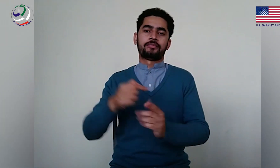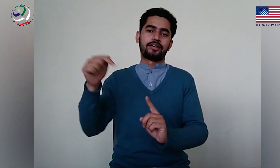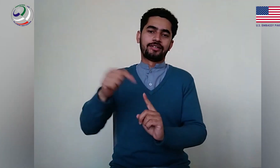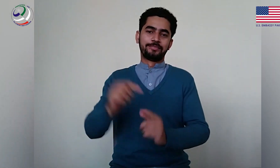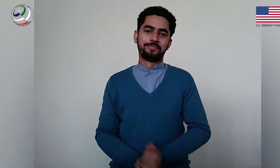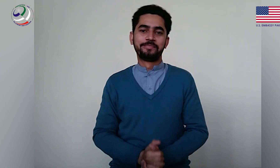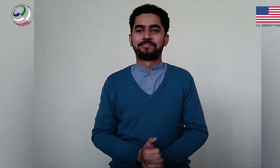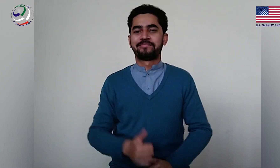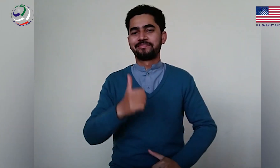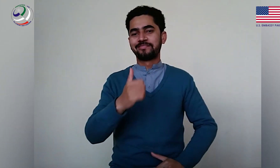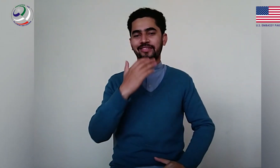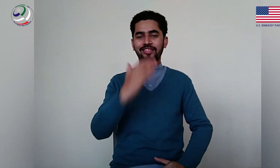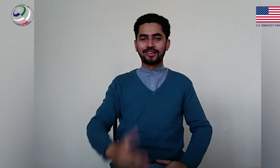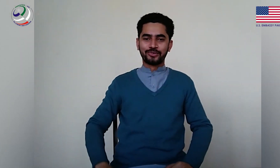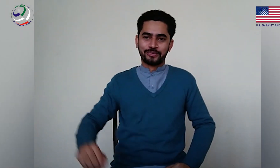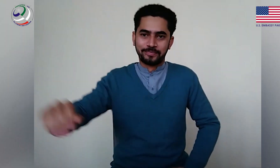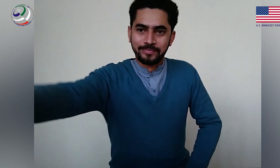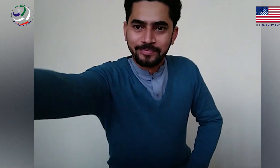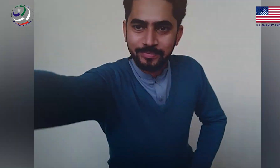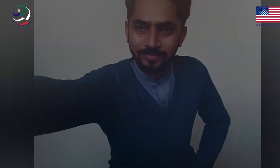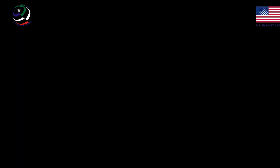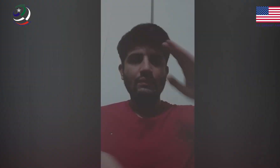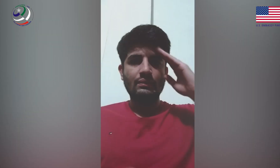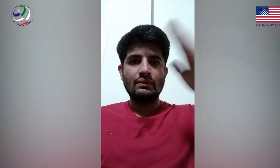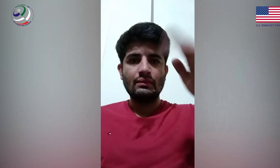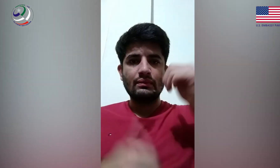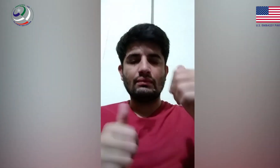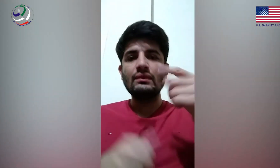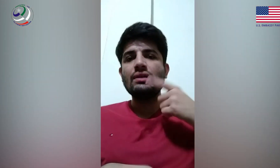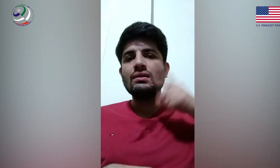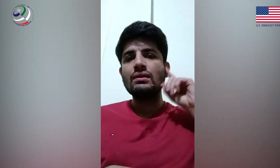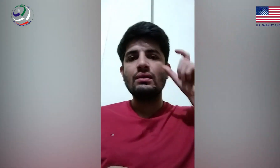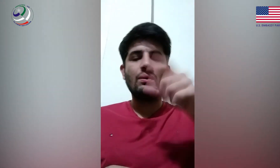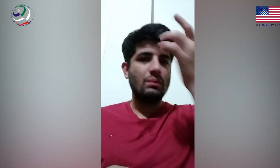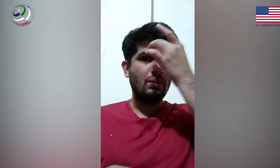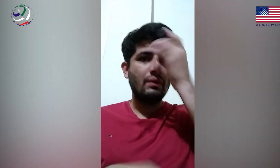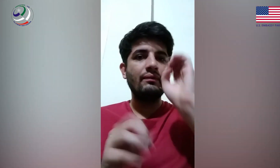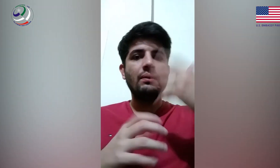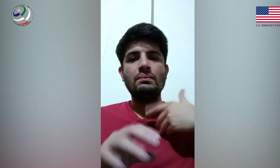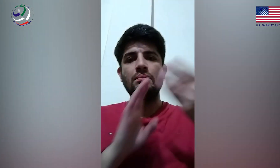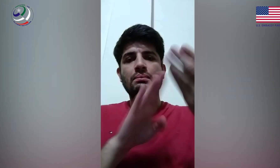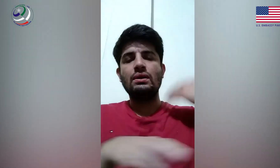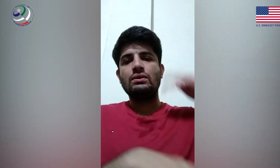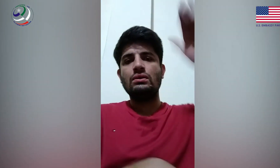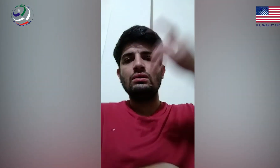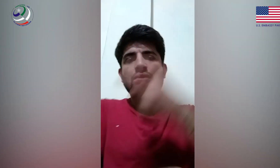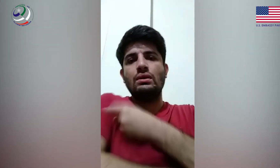important. Thank you. Hello everyone. I once went to the hospital when I was